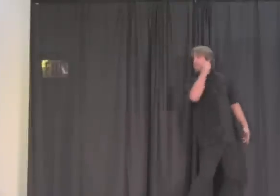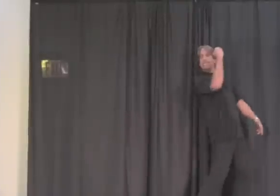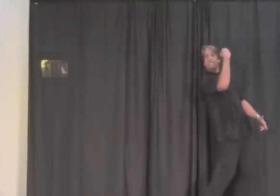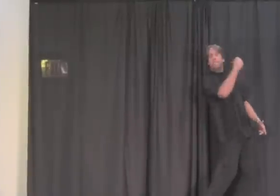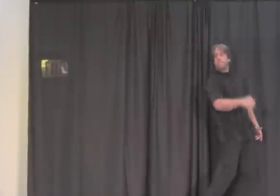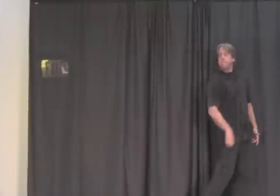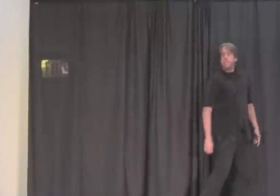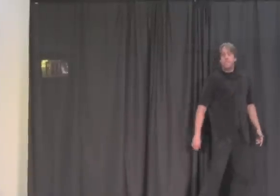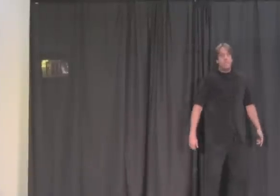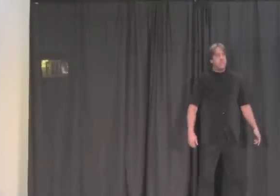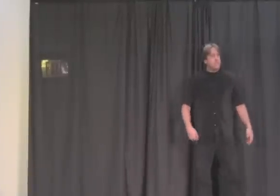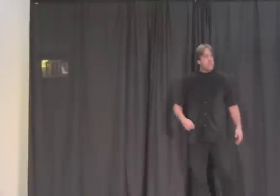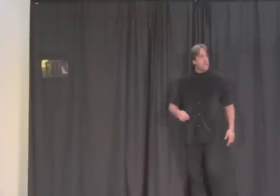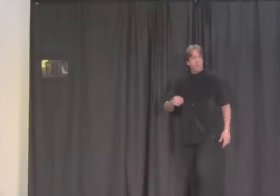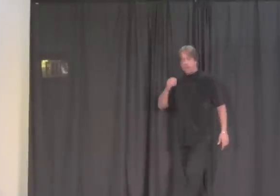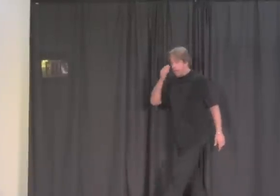from me. Damn that people.